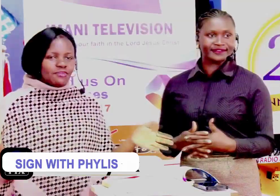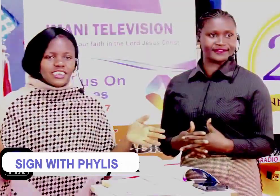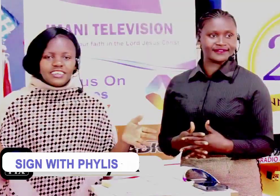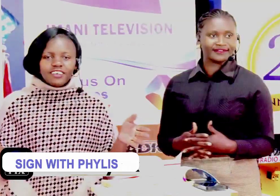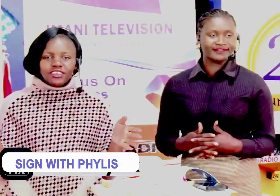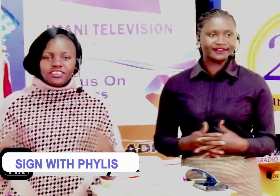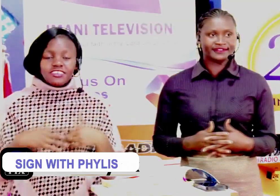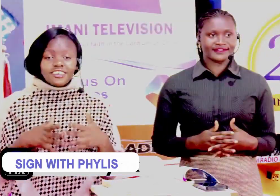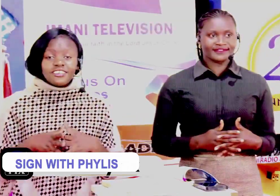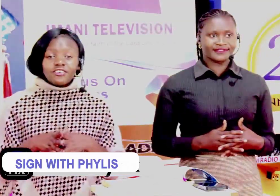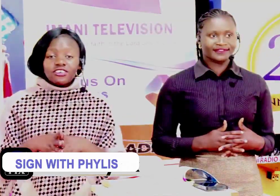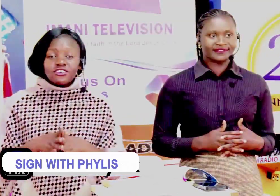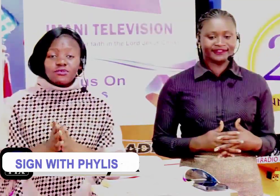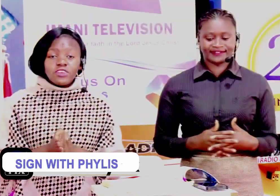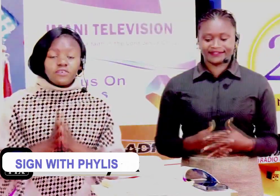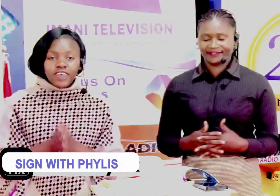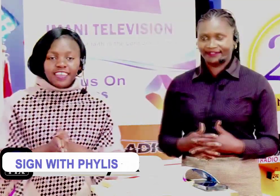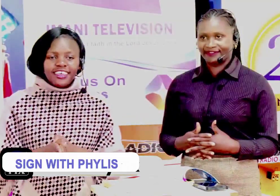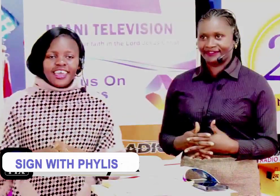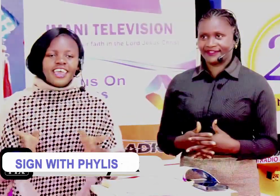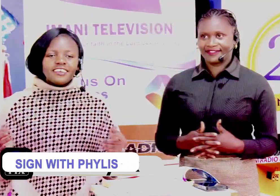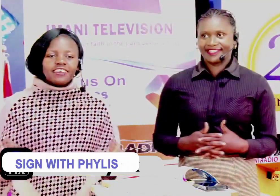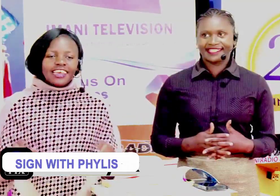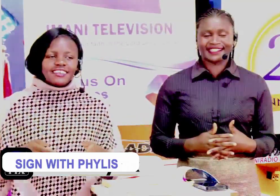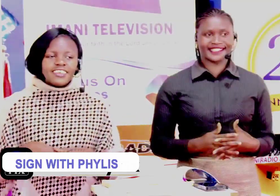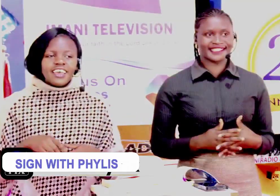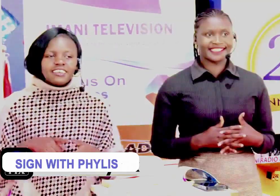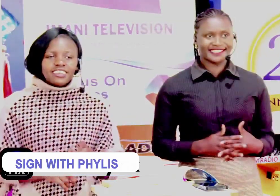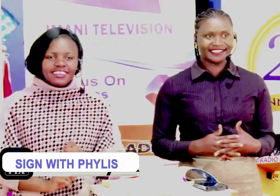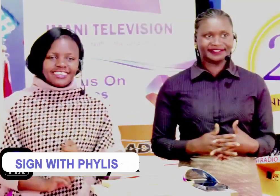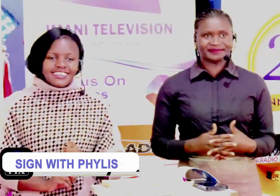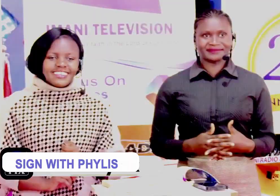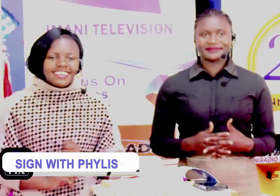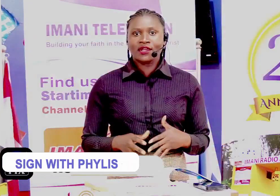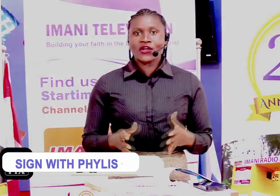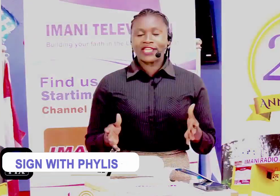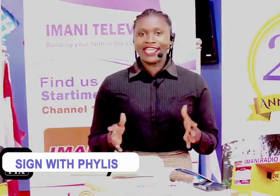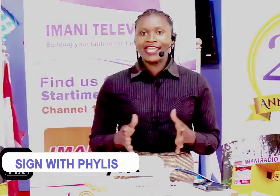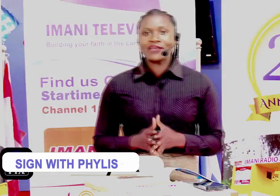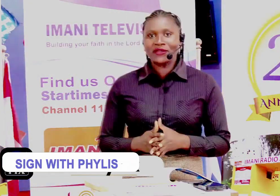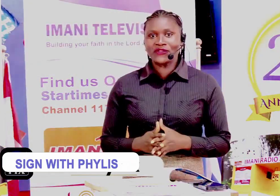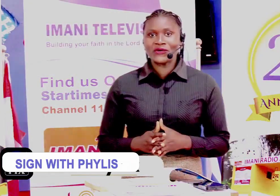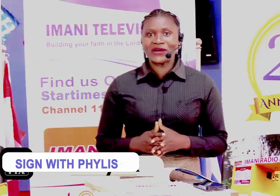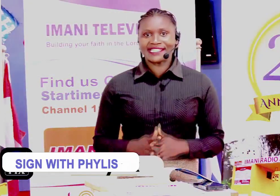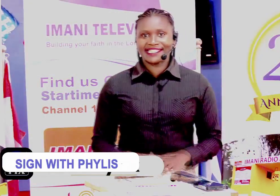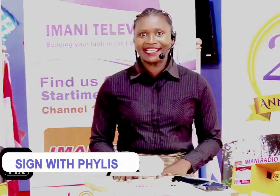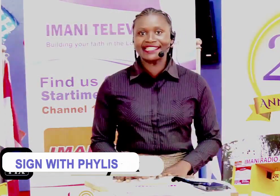Television, the station that continues to build your faith in Christ Jesus. Okay, my viewers, this is